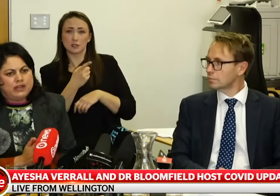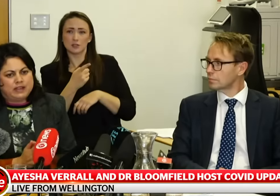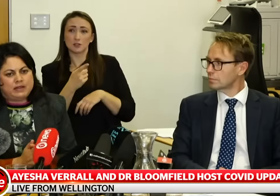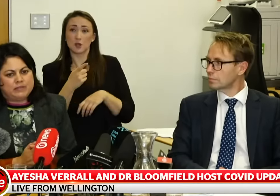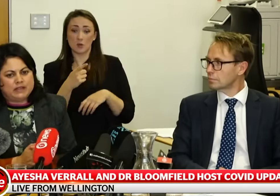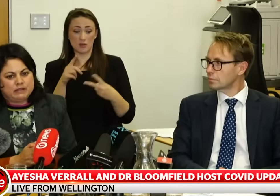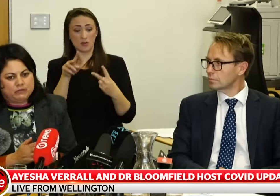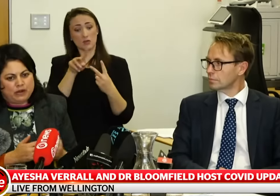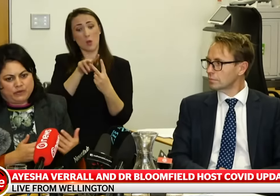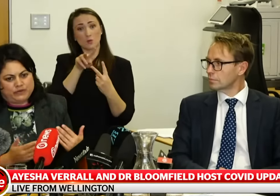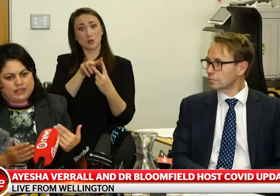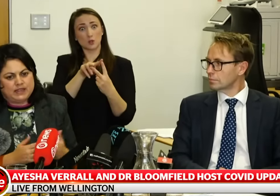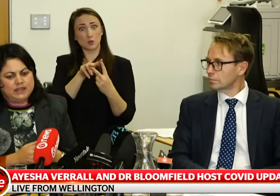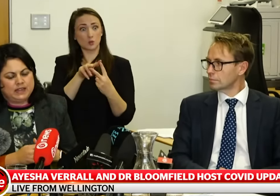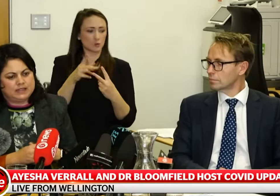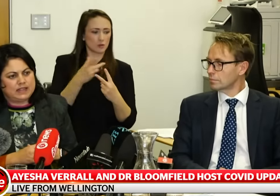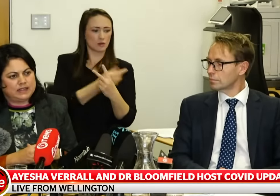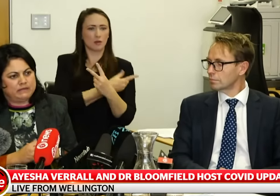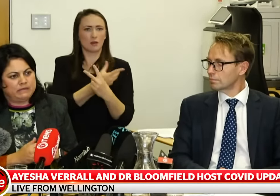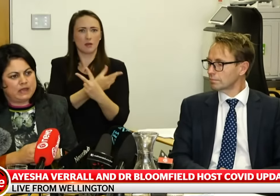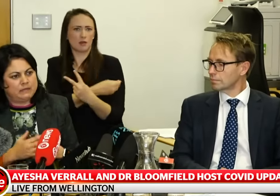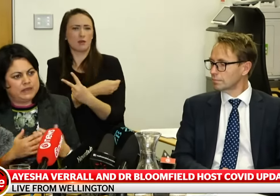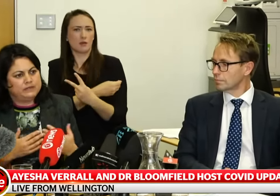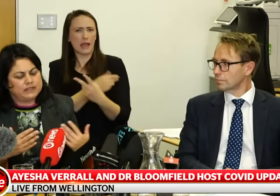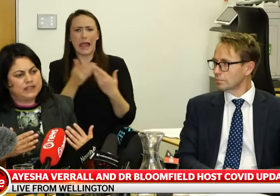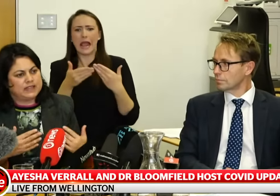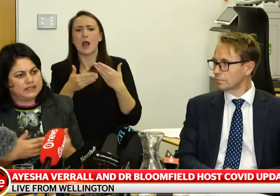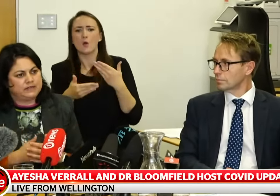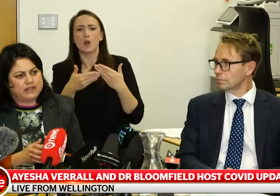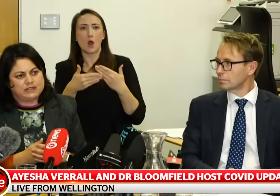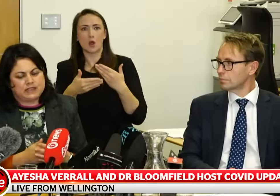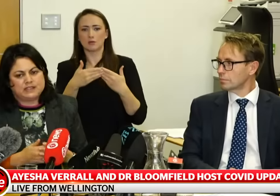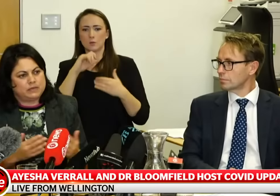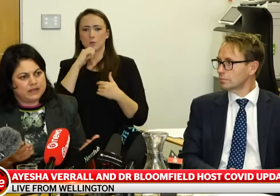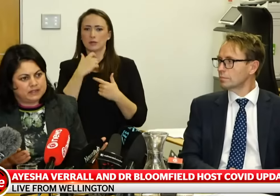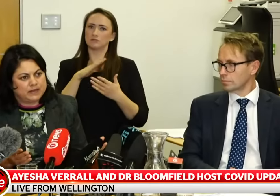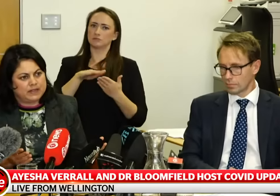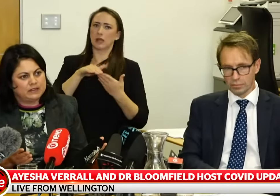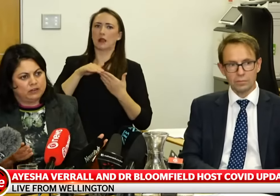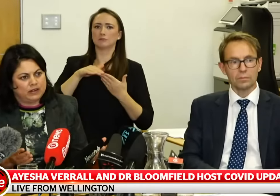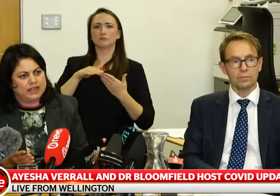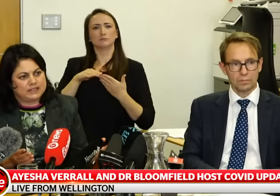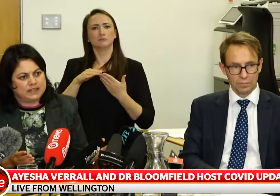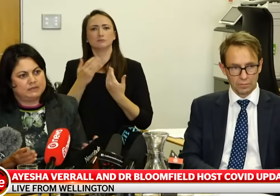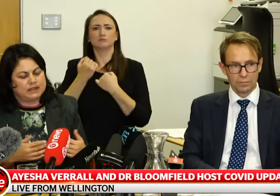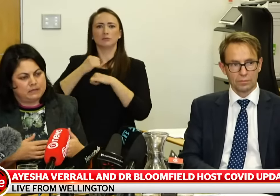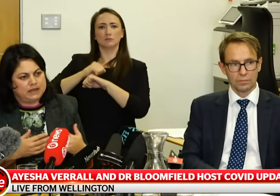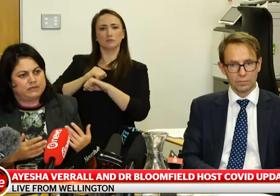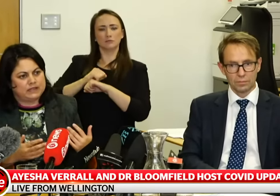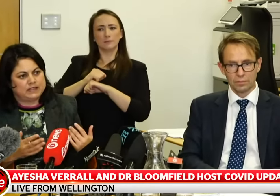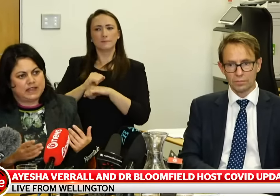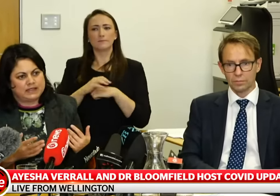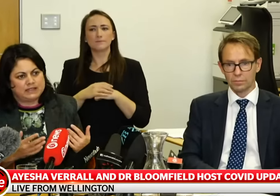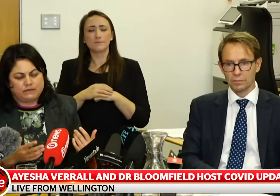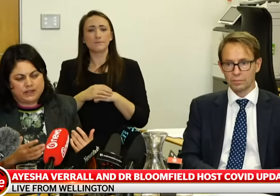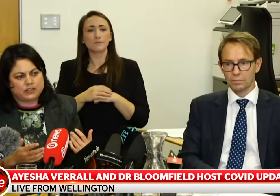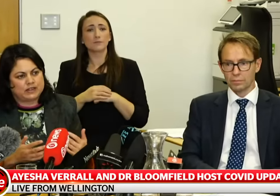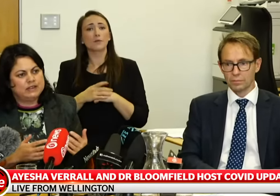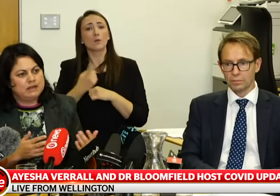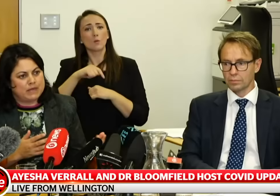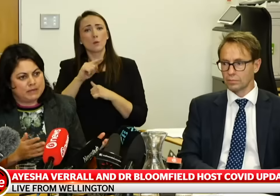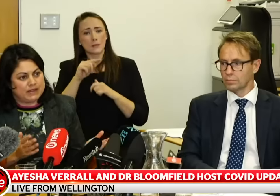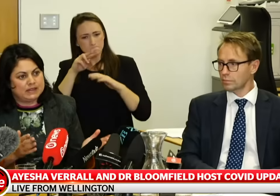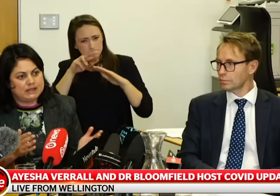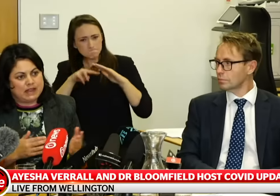so what we've seen is that the benefits against severe disease appear to be long-lasting, but the benefits against